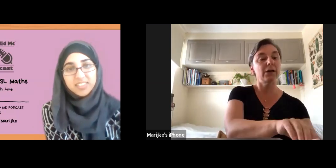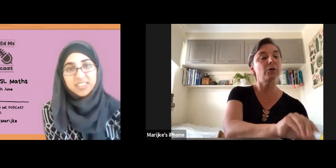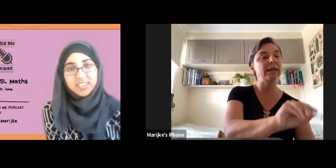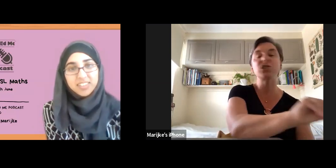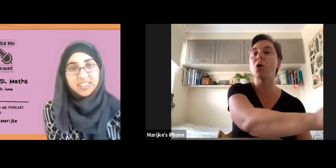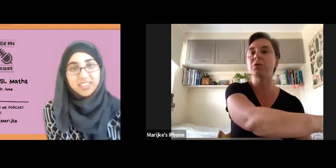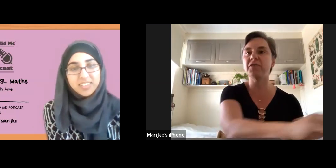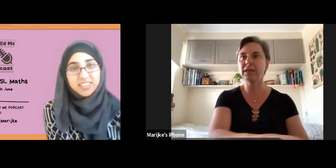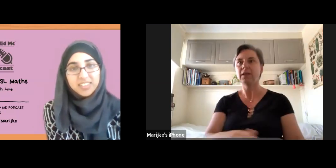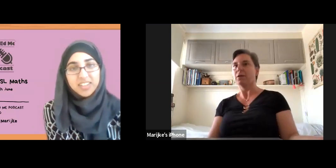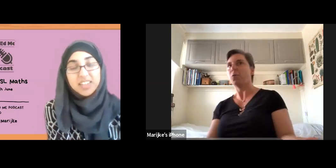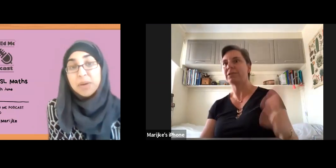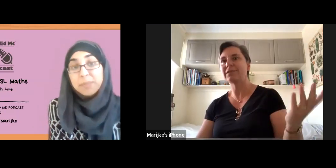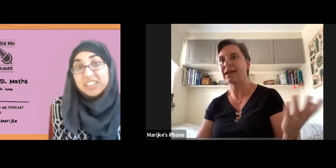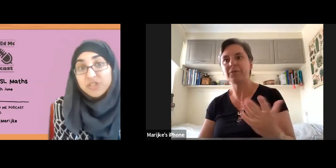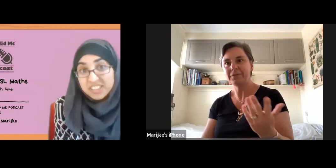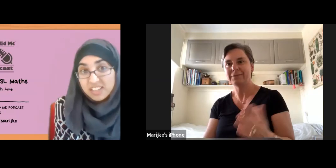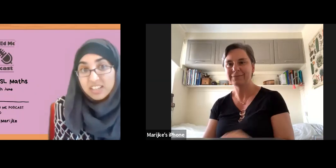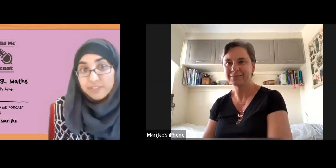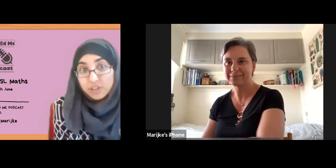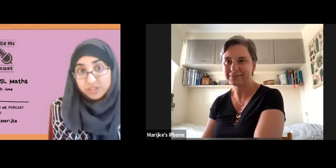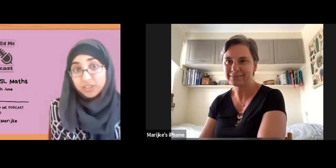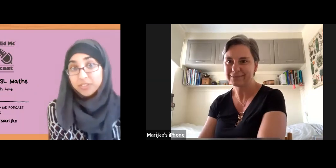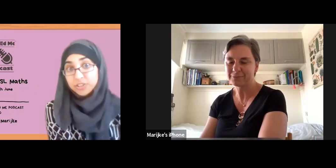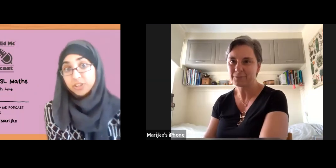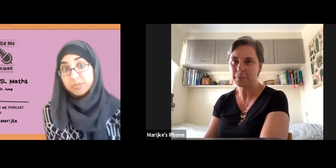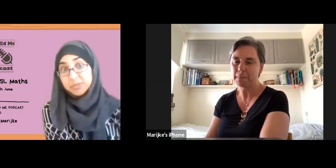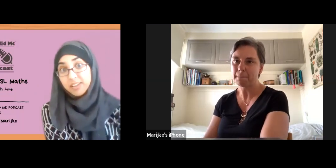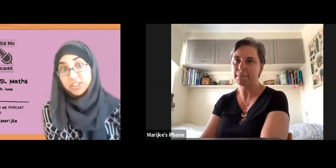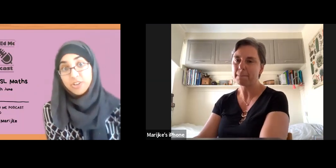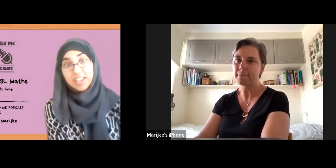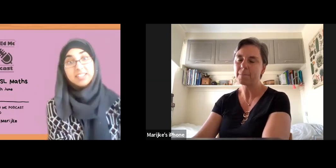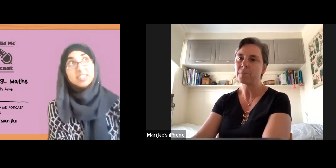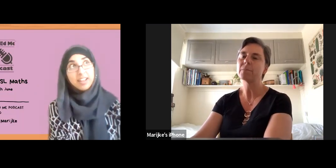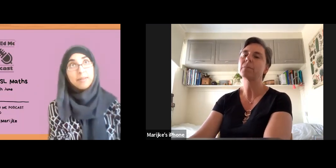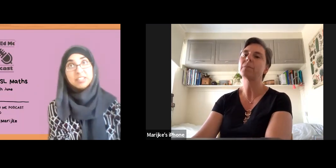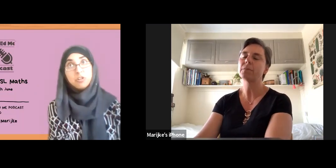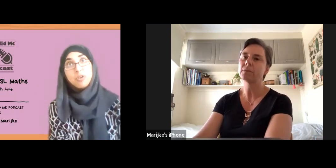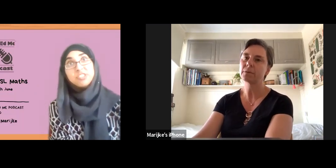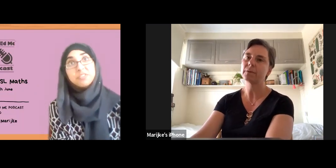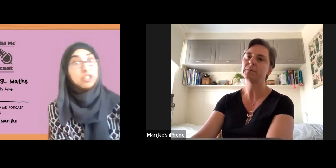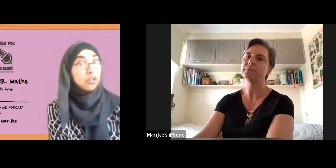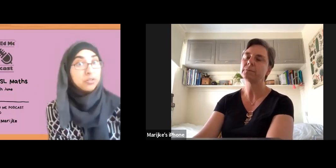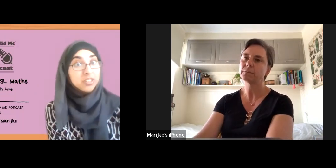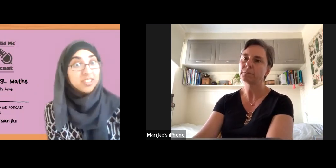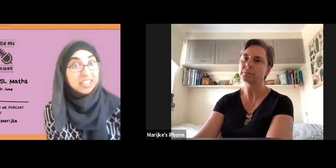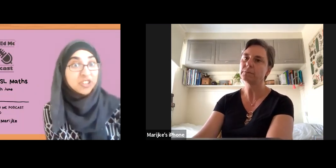Okay, it's geography. That might be an interesting thing for you to do on YouTube as well, to create an almost video